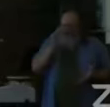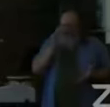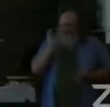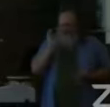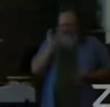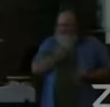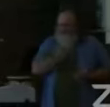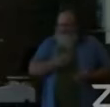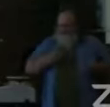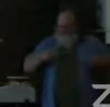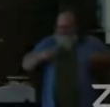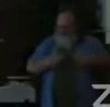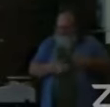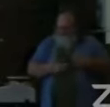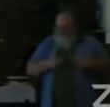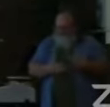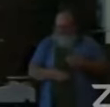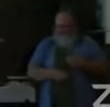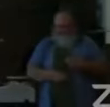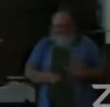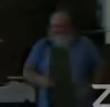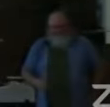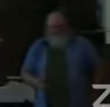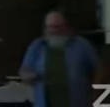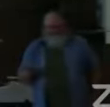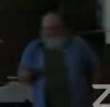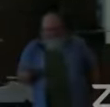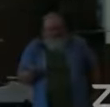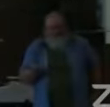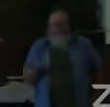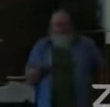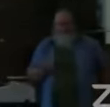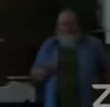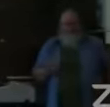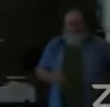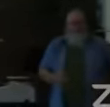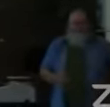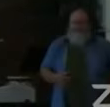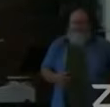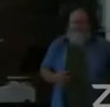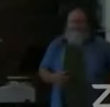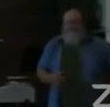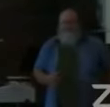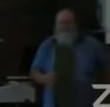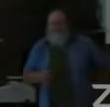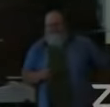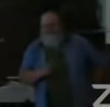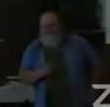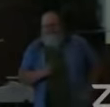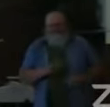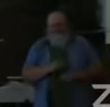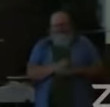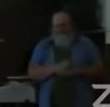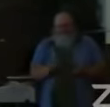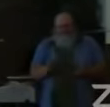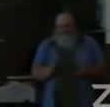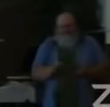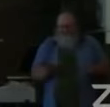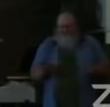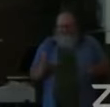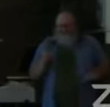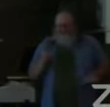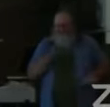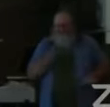sufferings. I promise this is going to end well, okay? It says in verse 3, not only so, but we